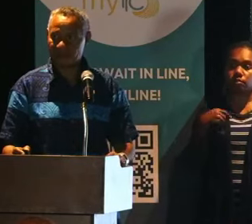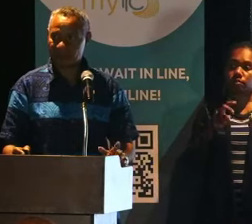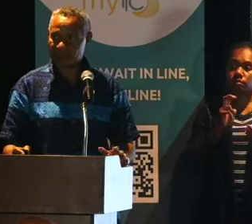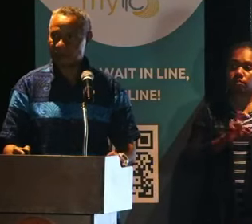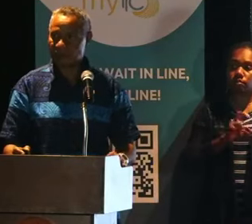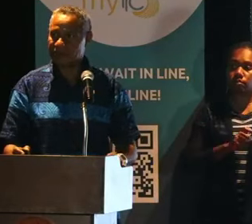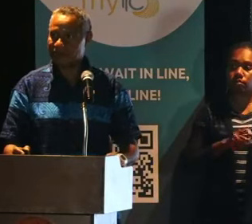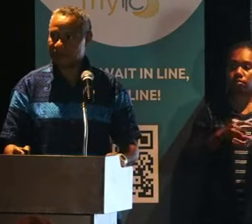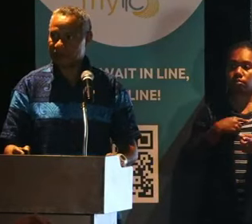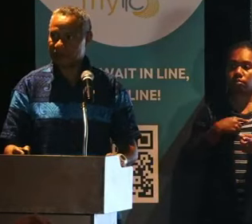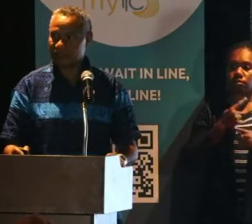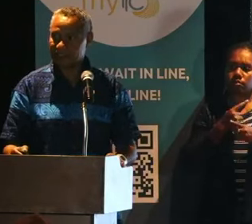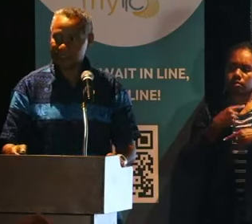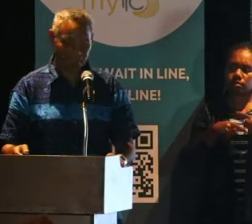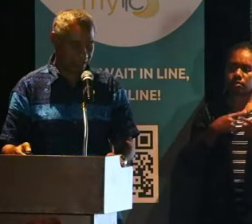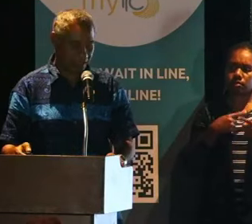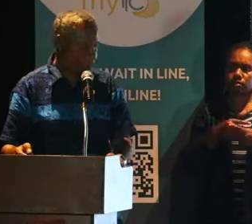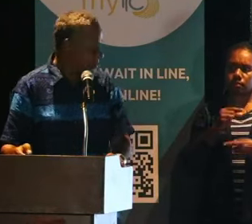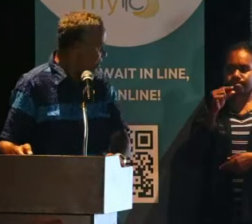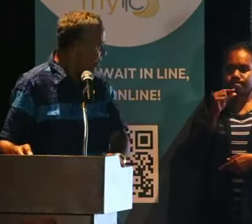history on what is cooperative and all this.